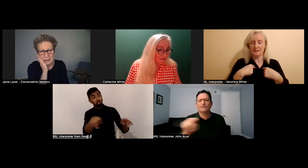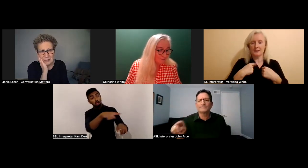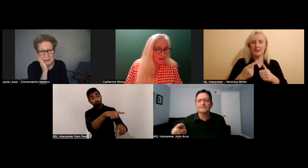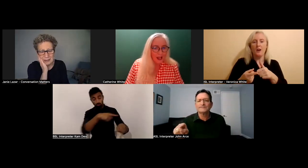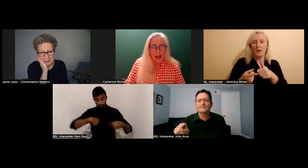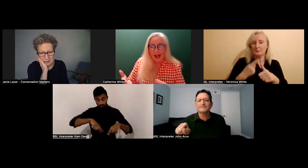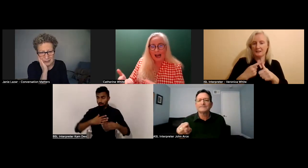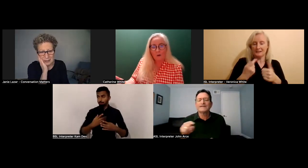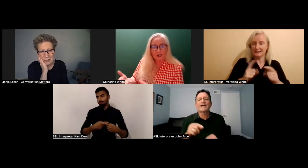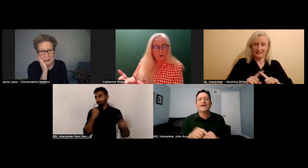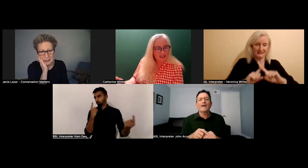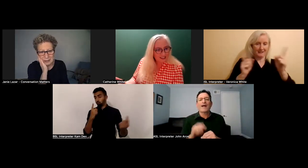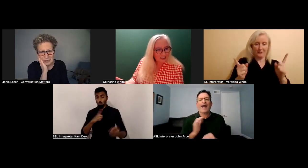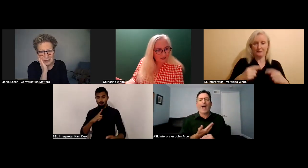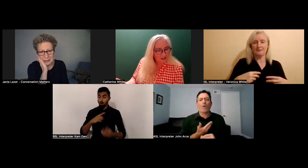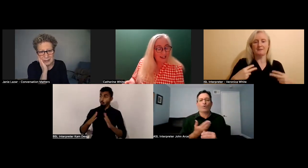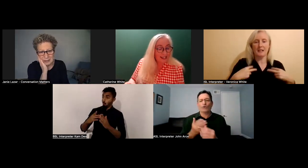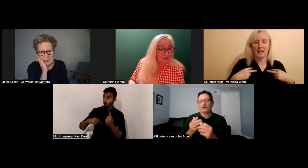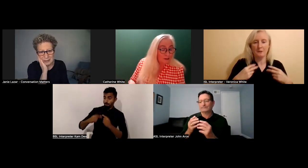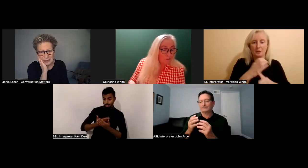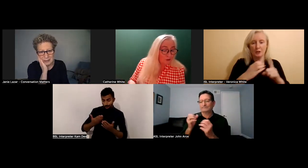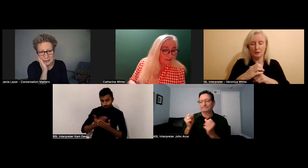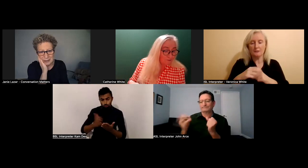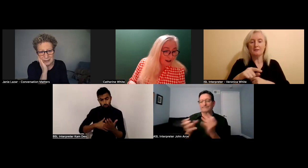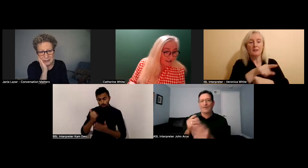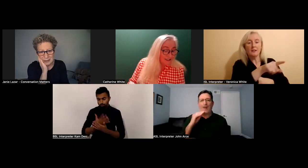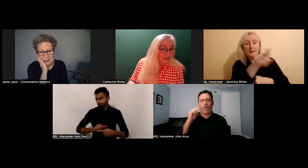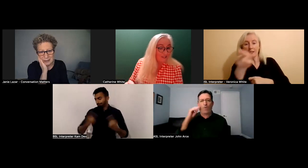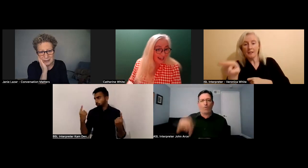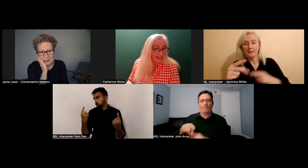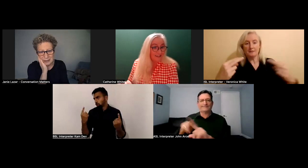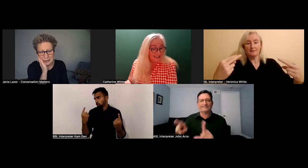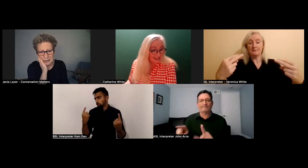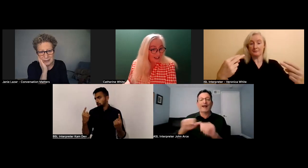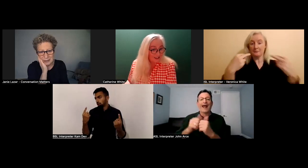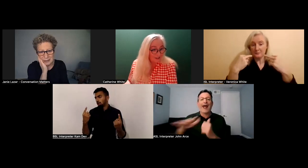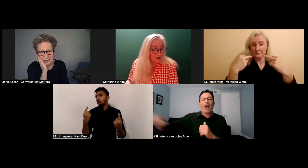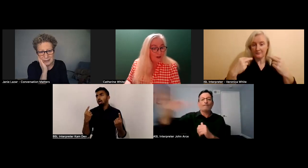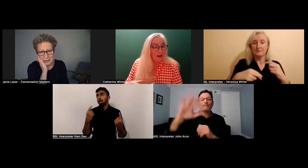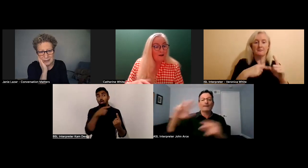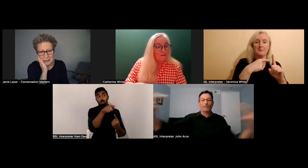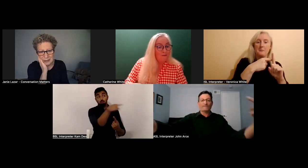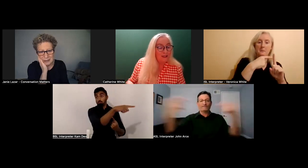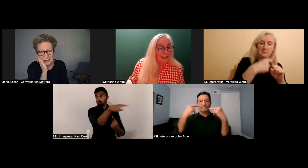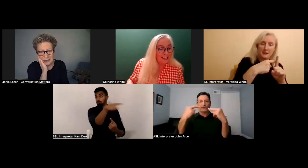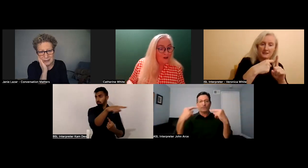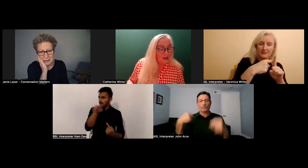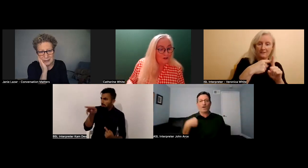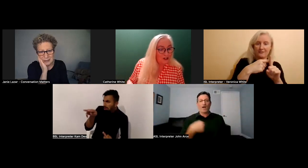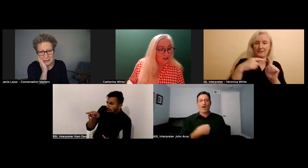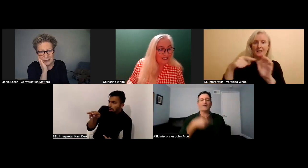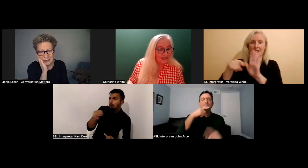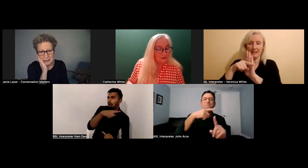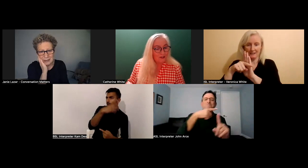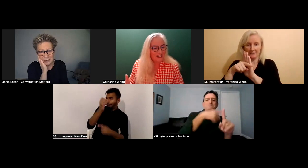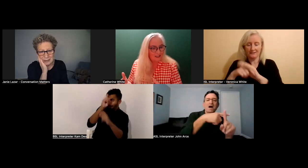different. How it's perceived has been both positive and negative. But like all